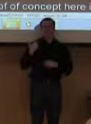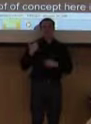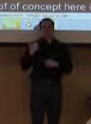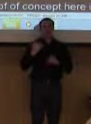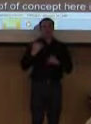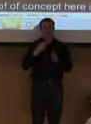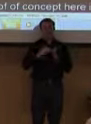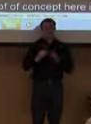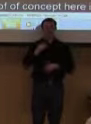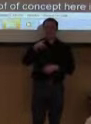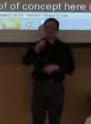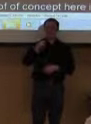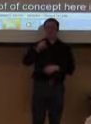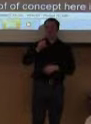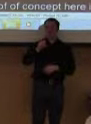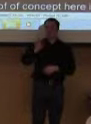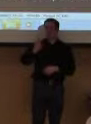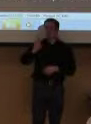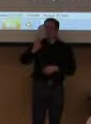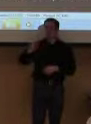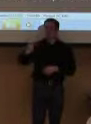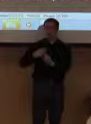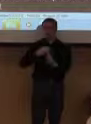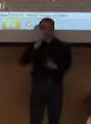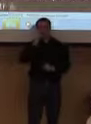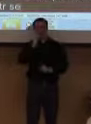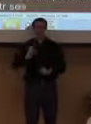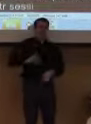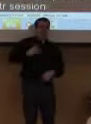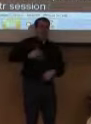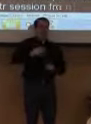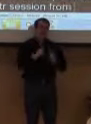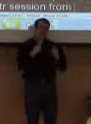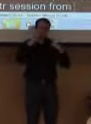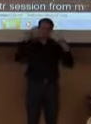Frank, from my home. Not as extravagant, but it does work.